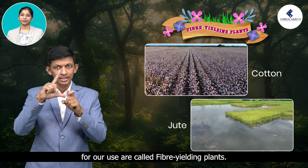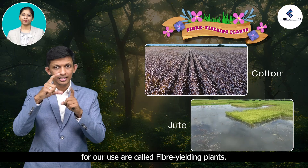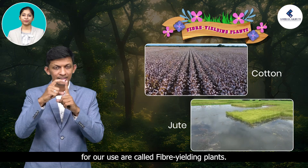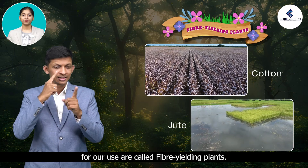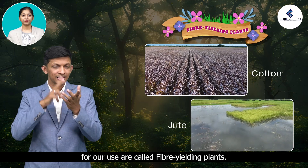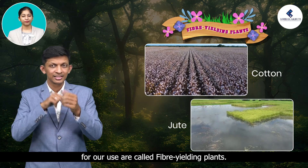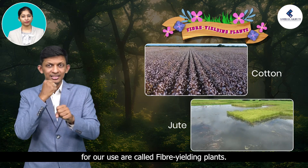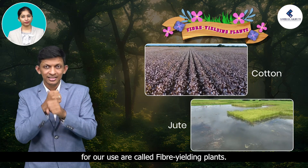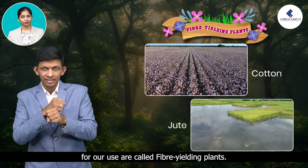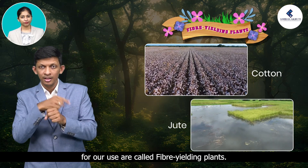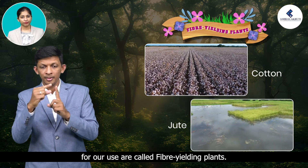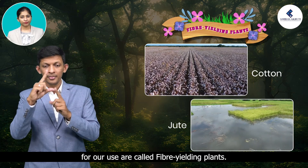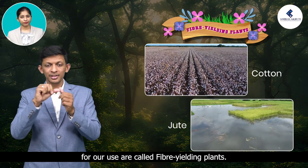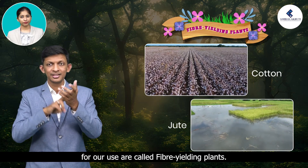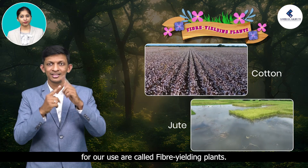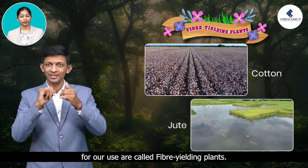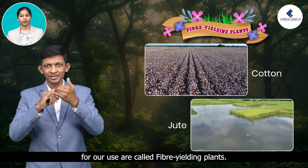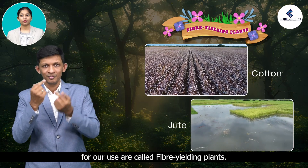plants.